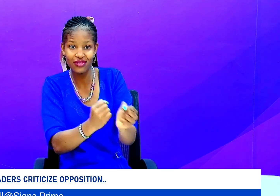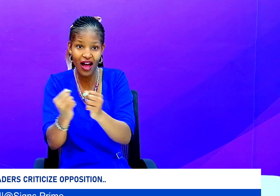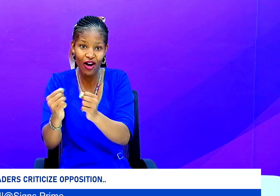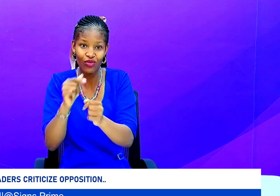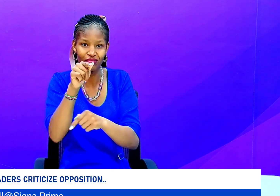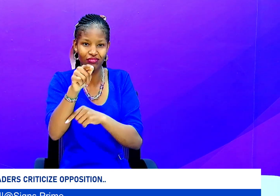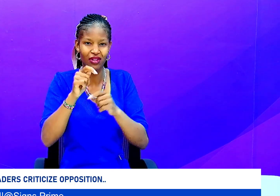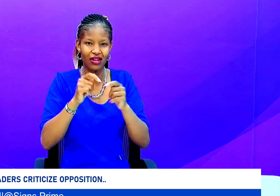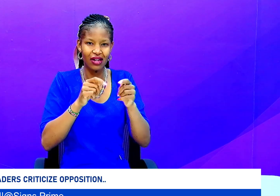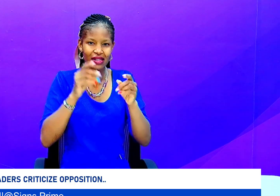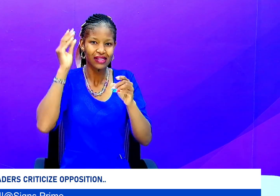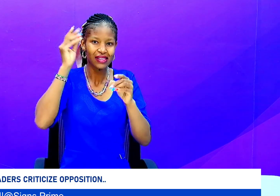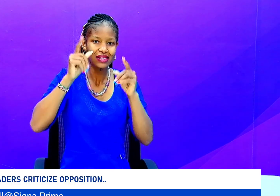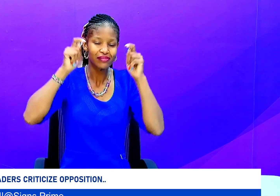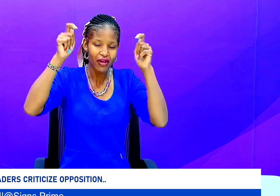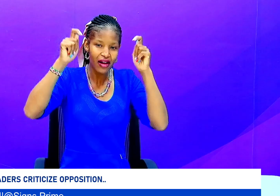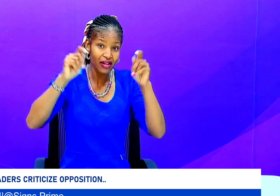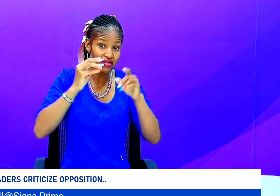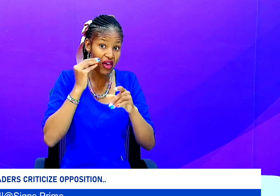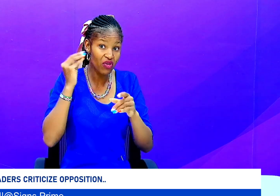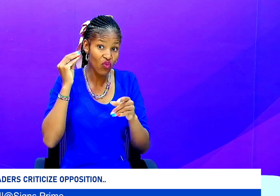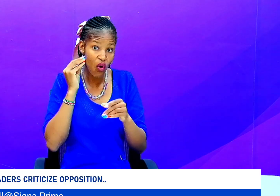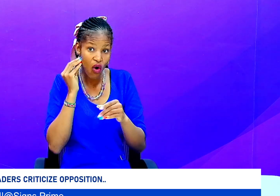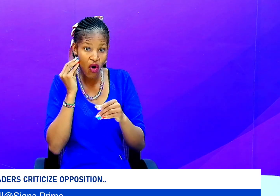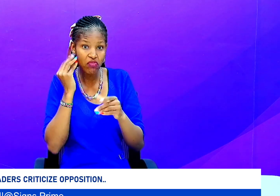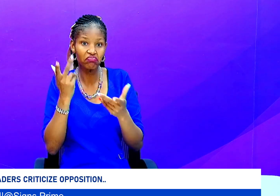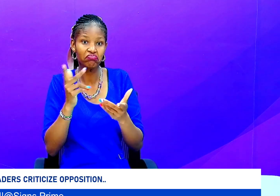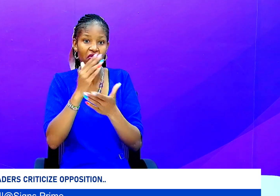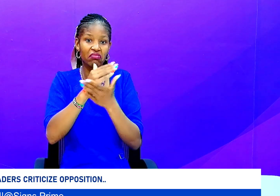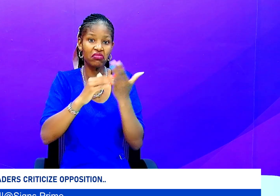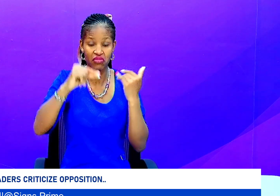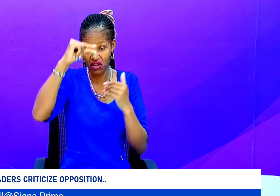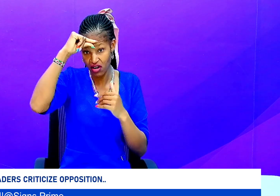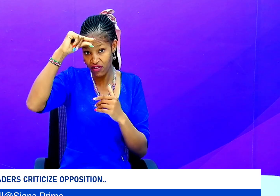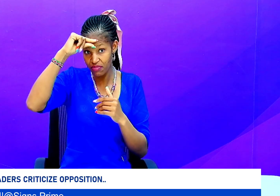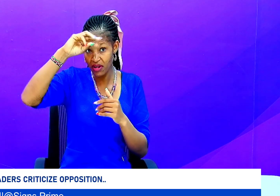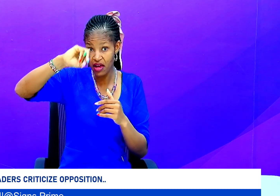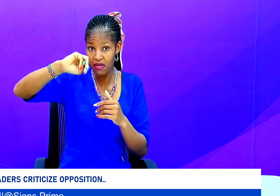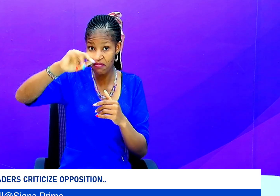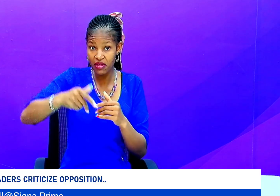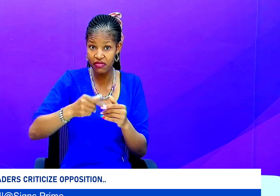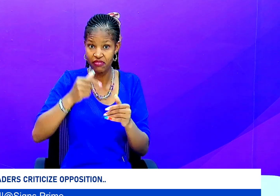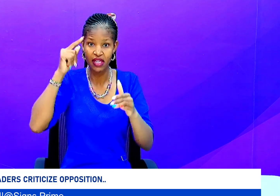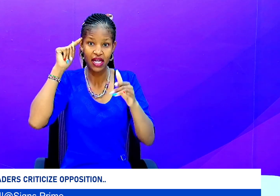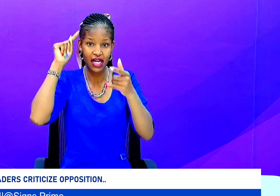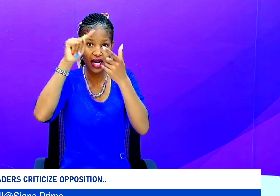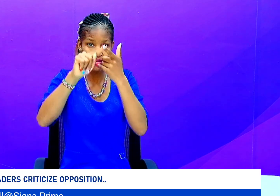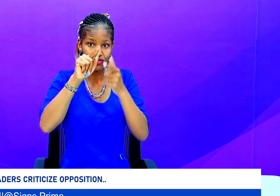stage demonstrations at the homes of pro-government MPs